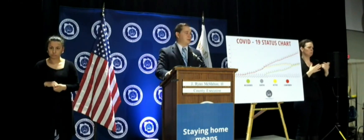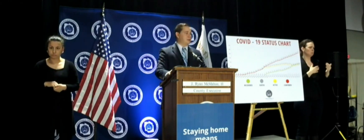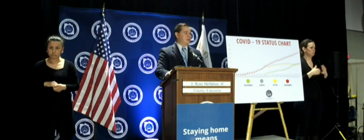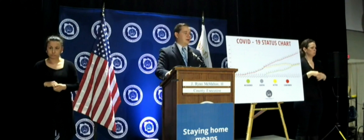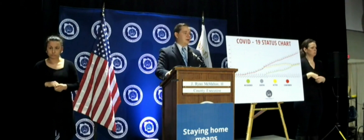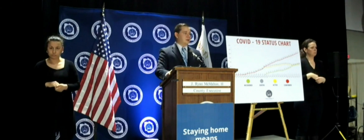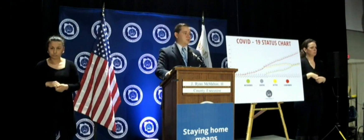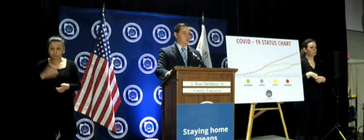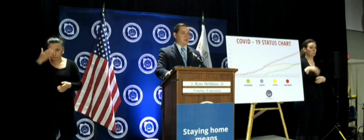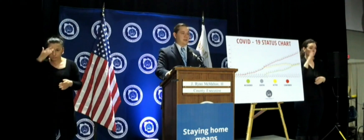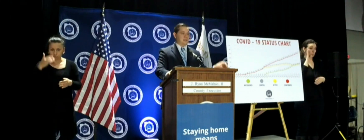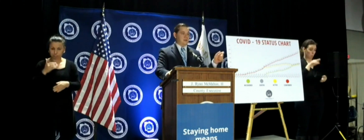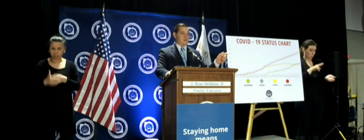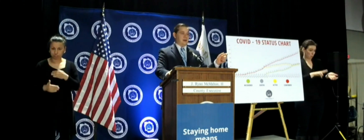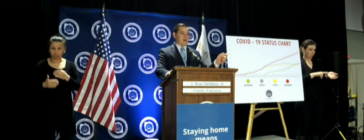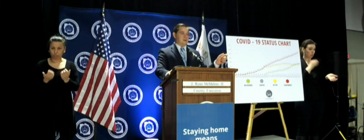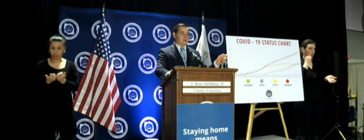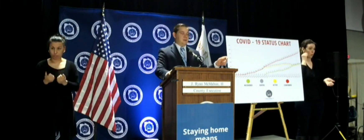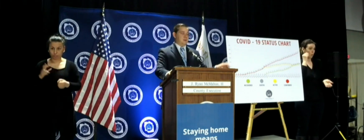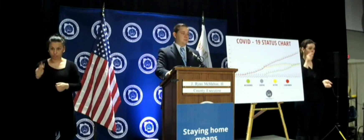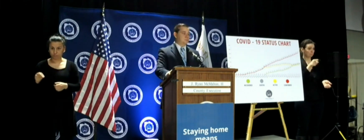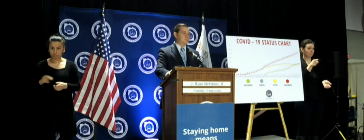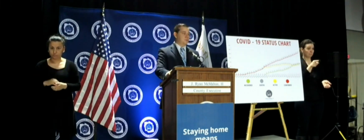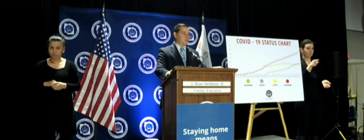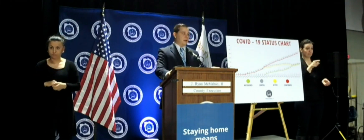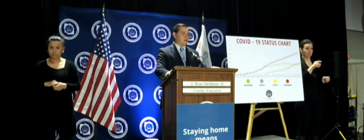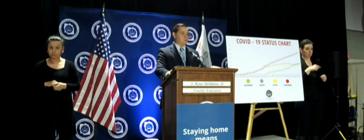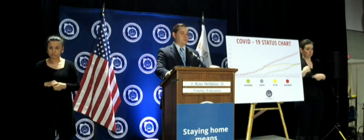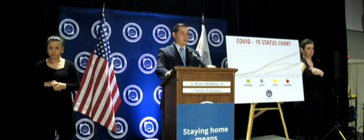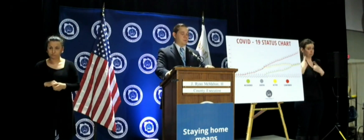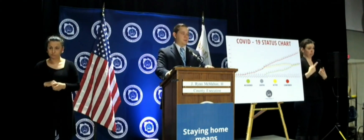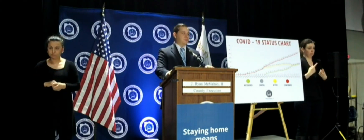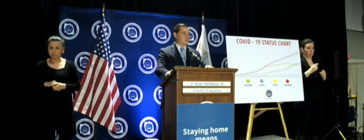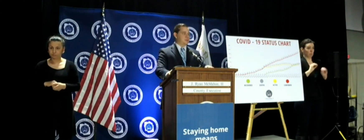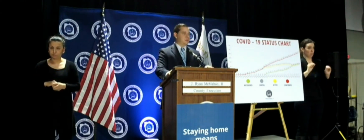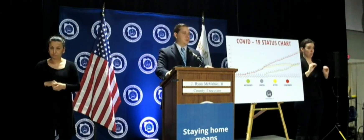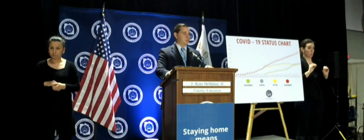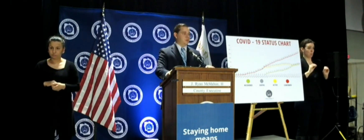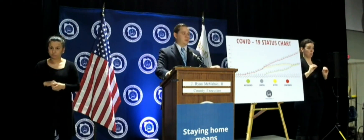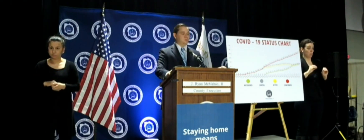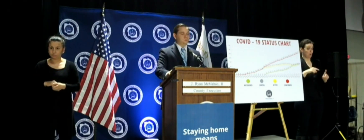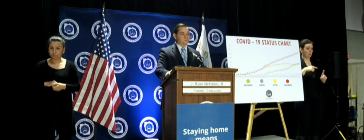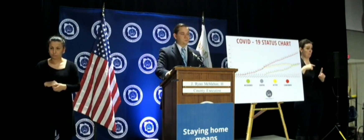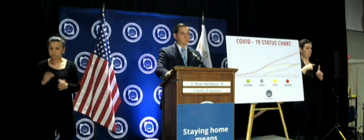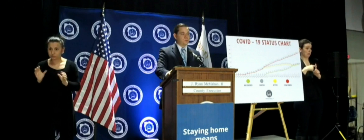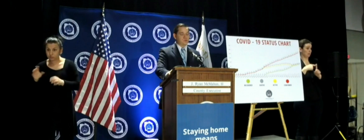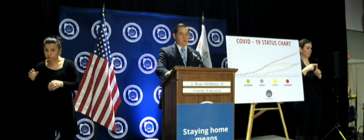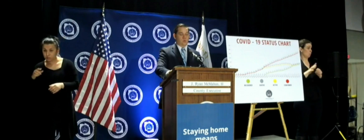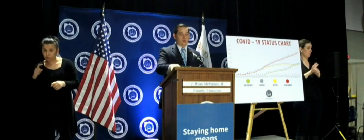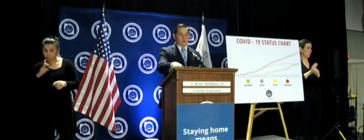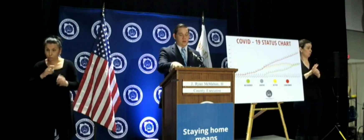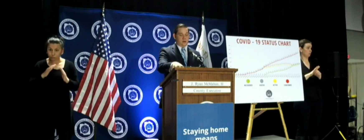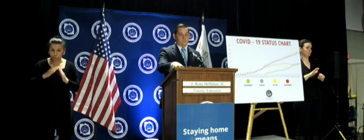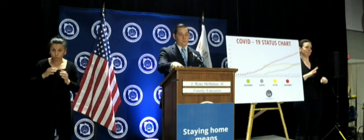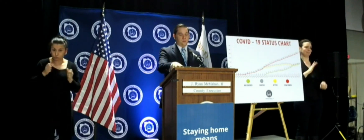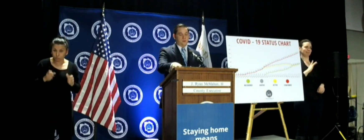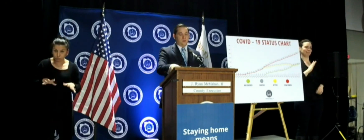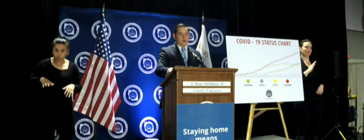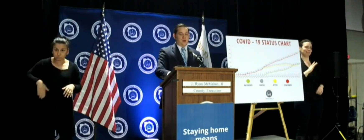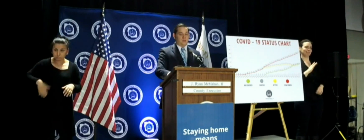yet, because we can identify the virus before it potentially gets into the building. So we're working